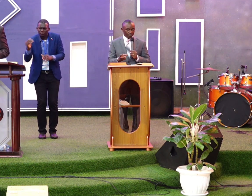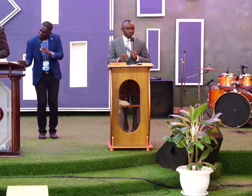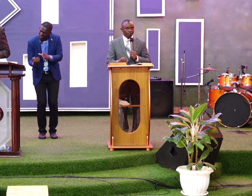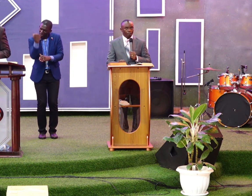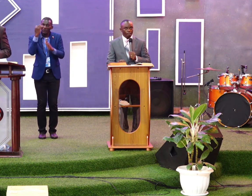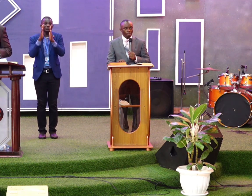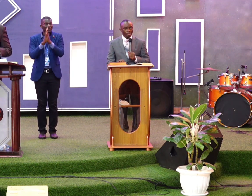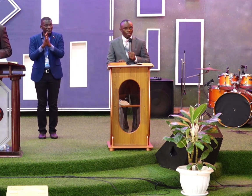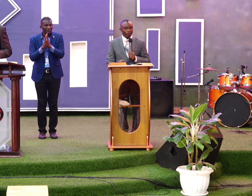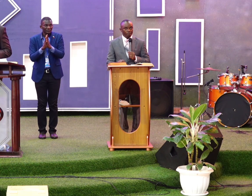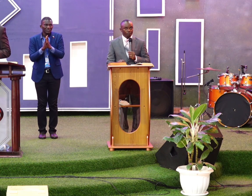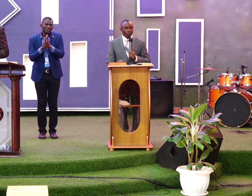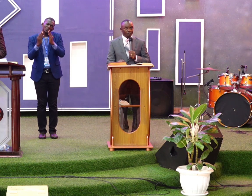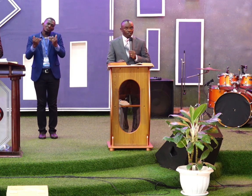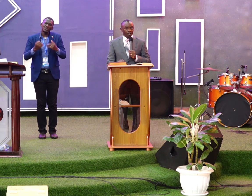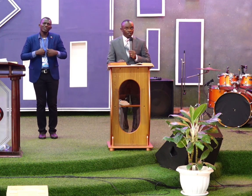me up.